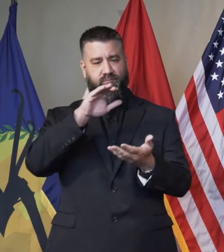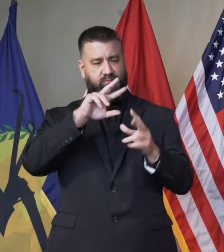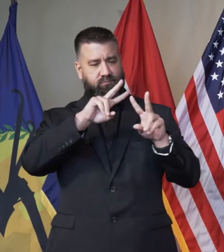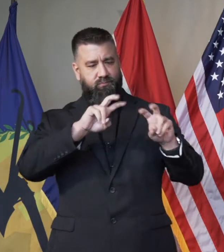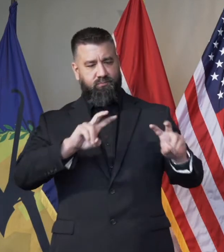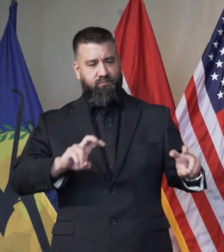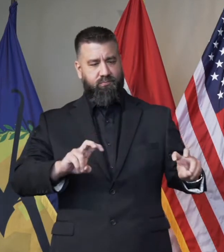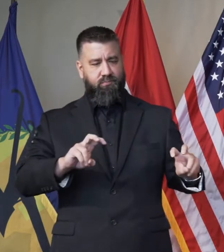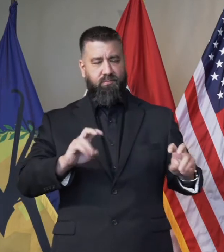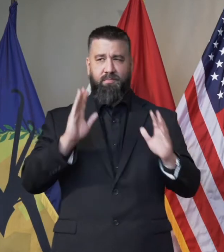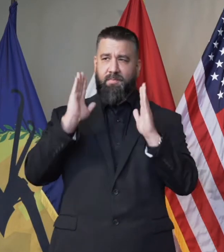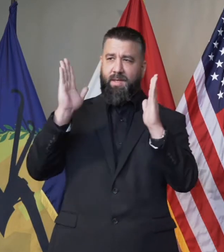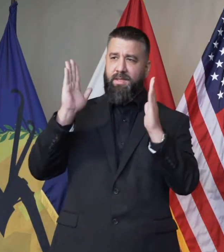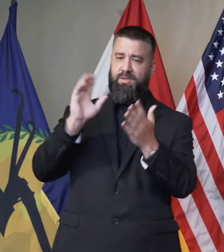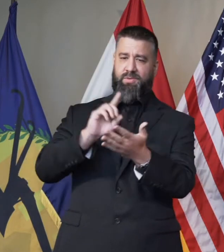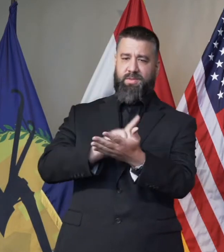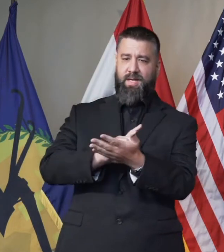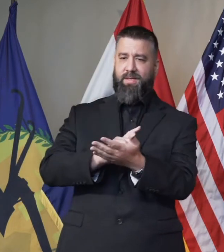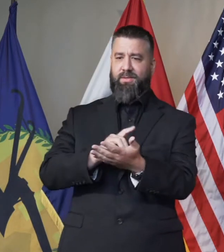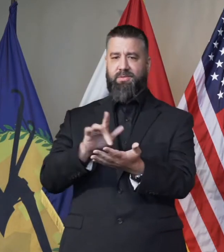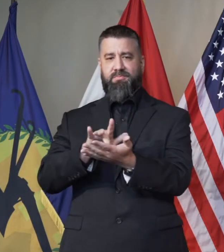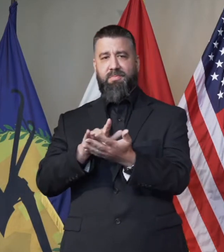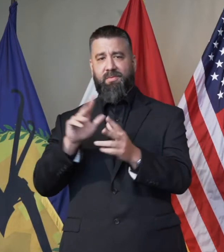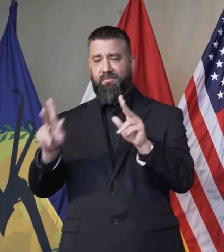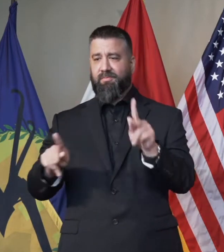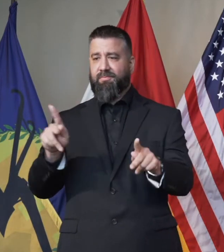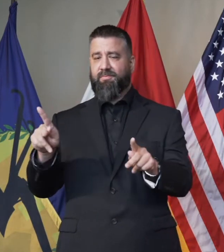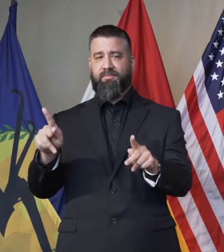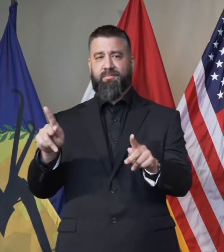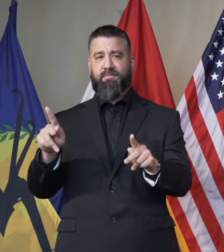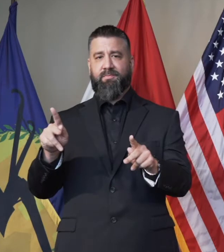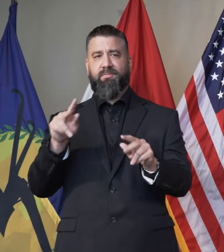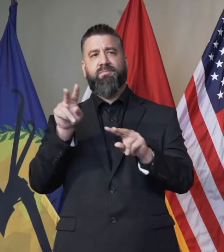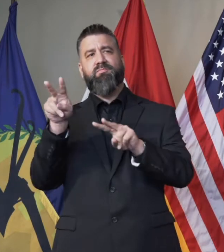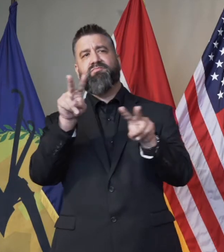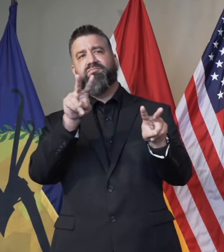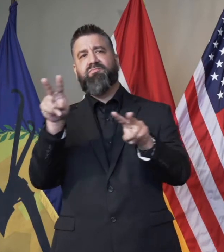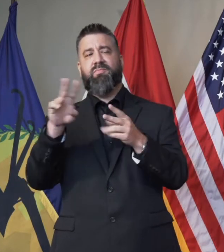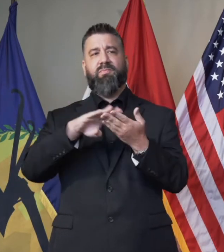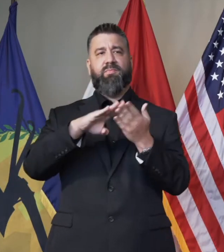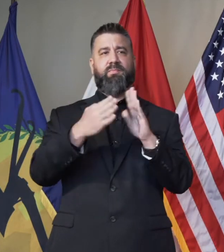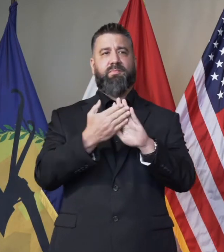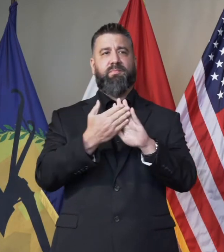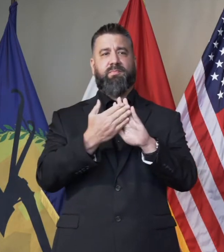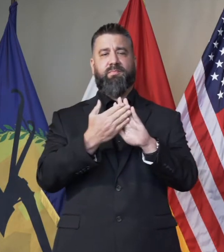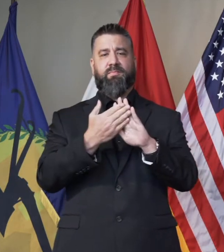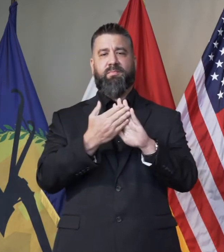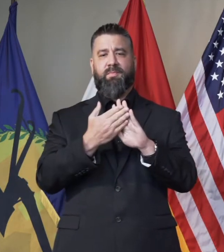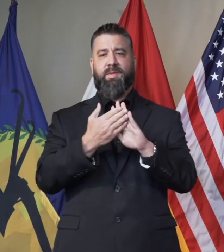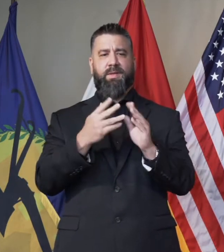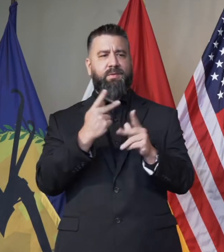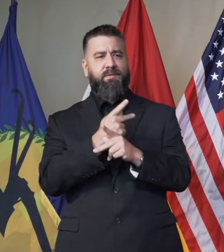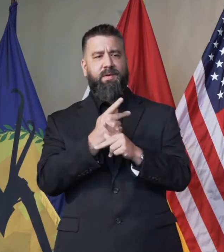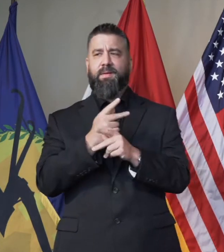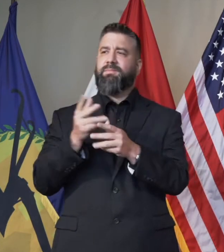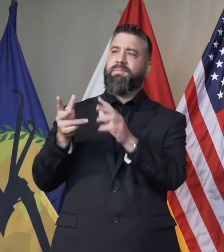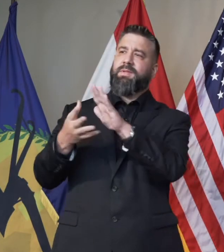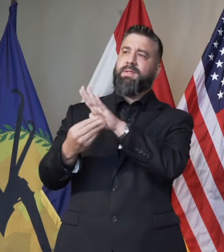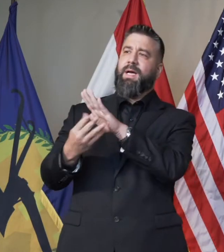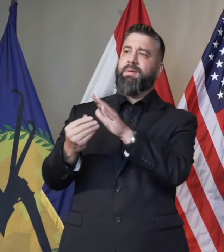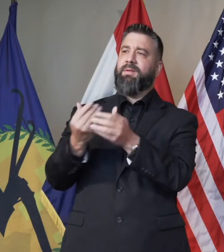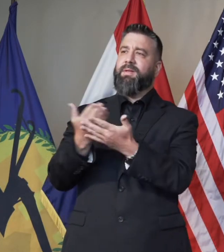experts and stakeholders, observe how the community was reacting, and monitor the best practices of other